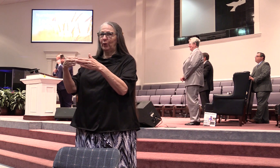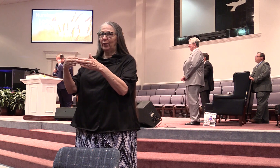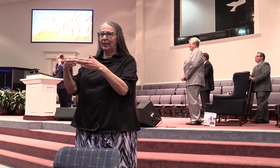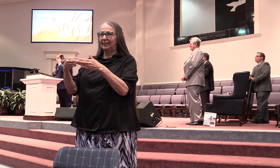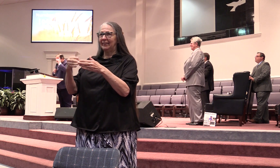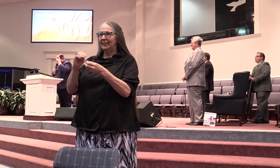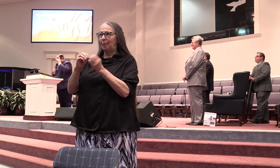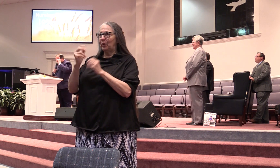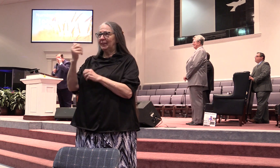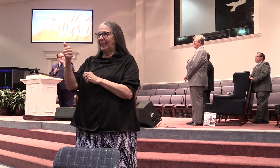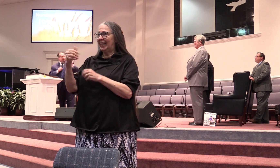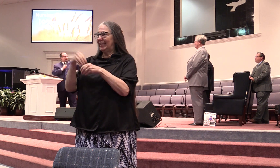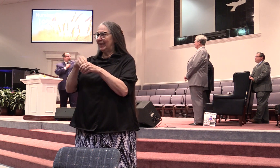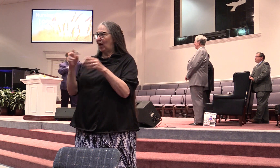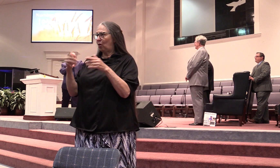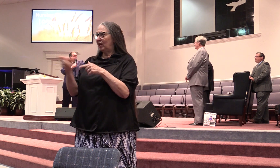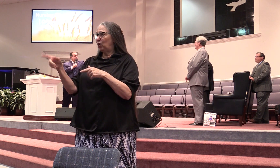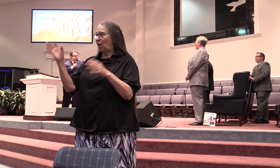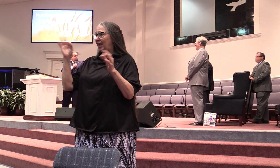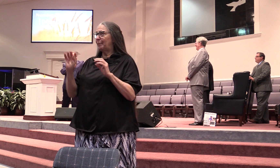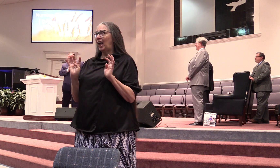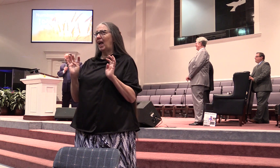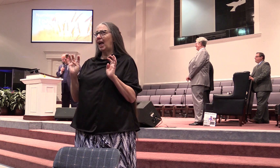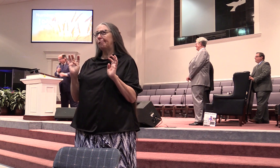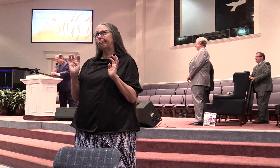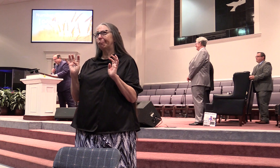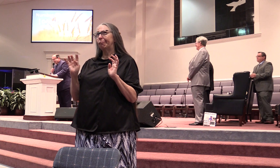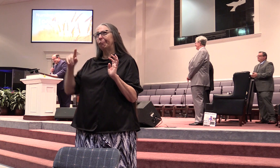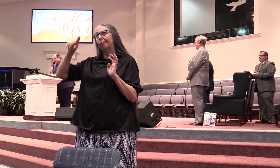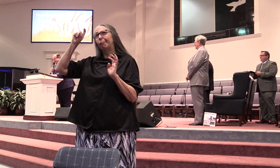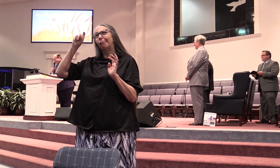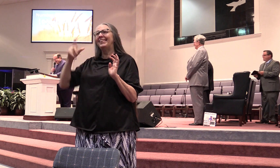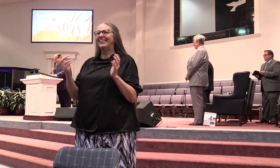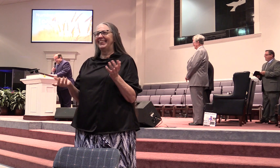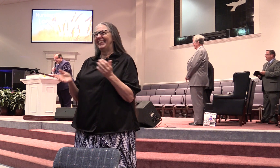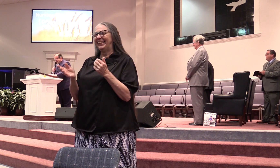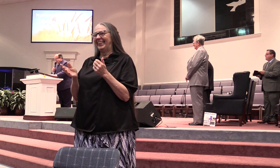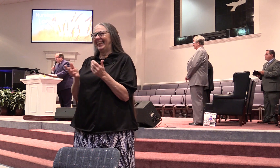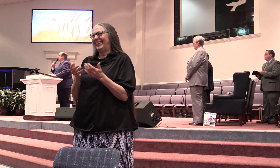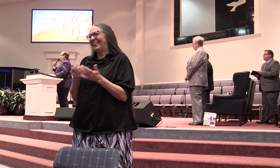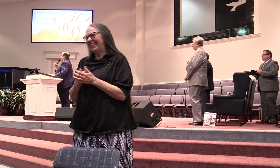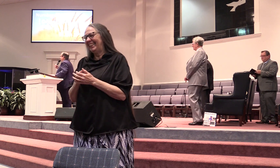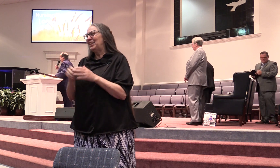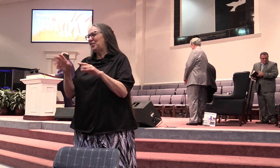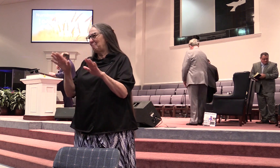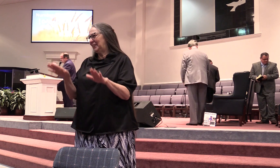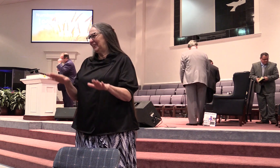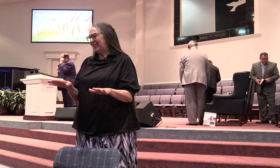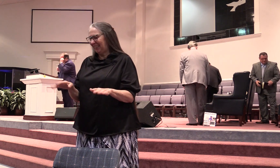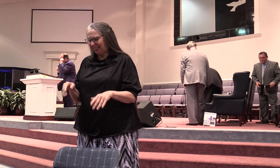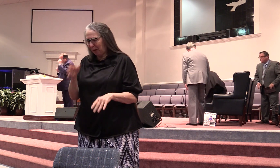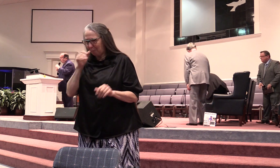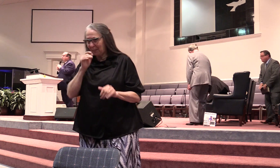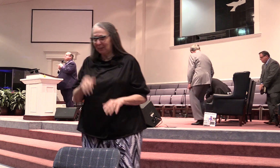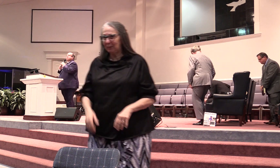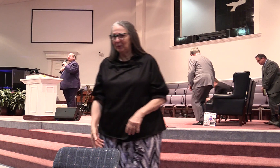Number 10 in the corner. You don't know anything about that, do you? Nothing. I know. Nothing. You can be seated. God bless you today. I